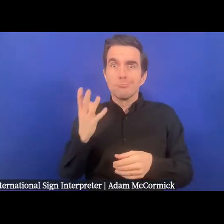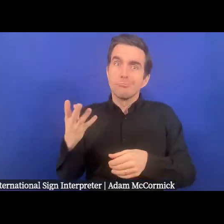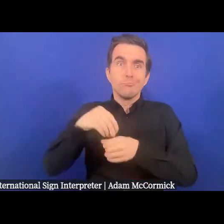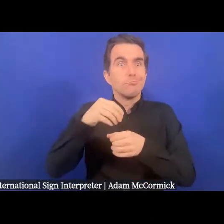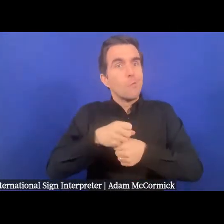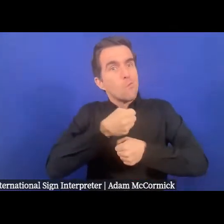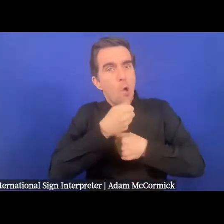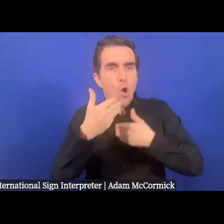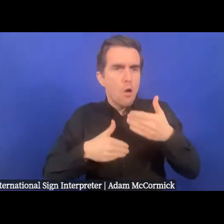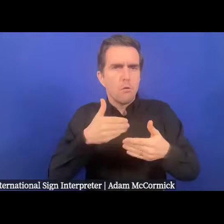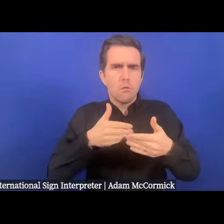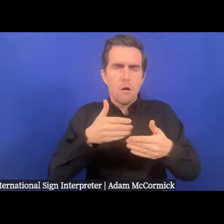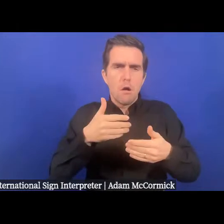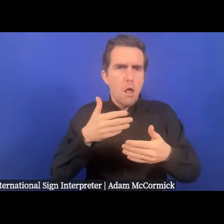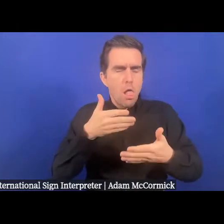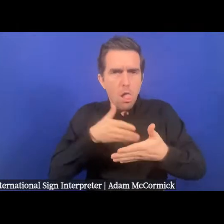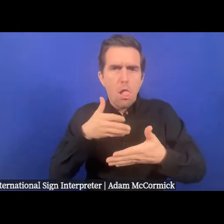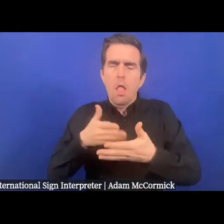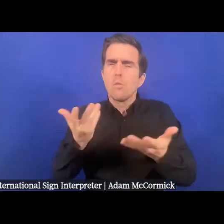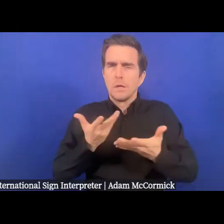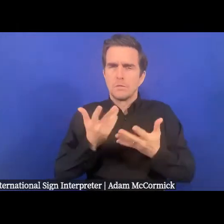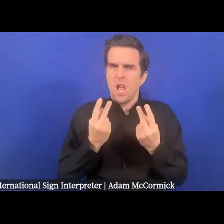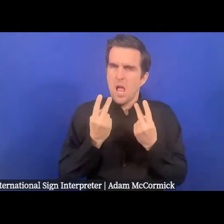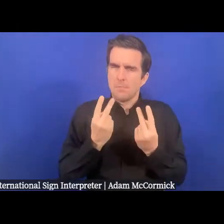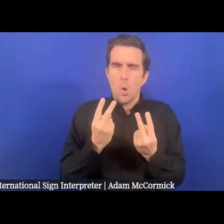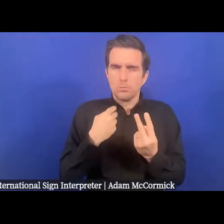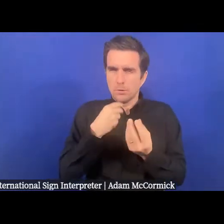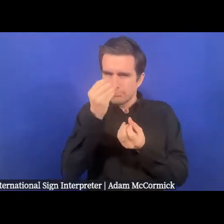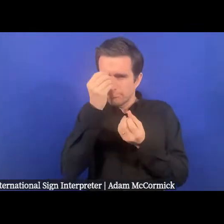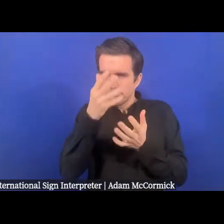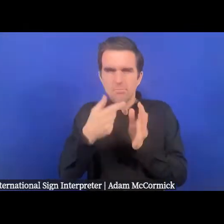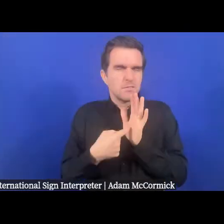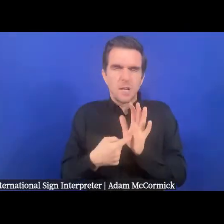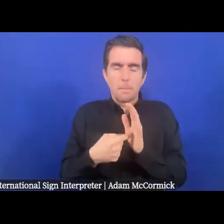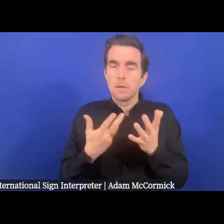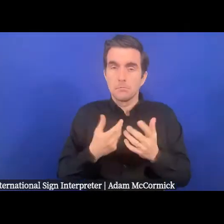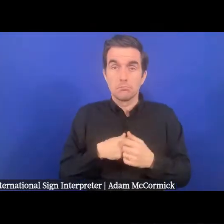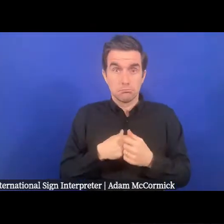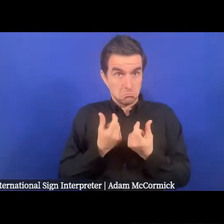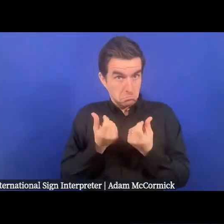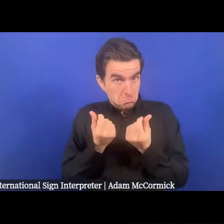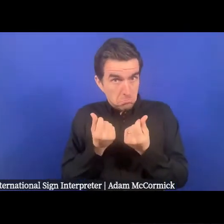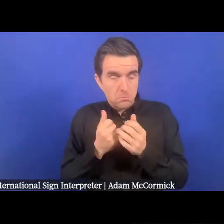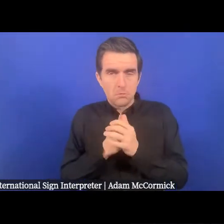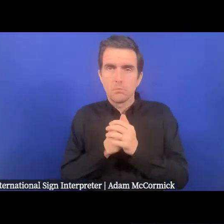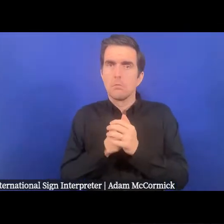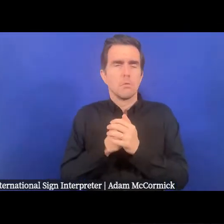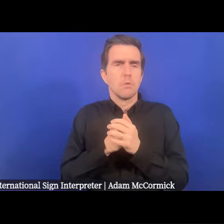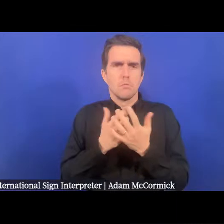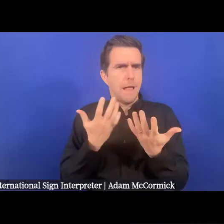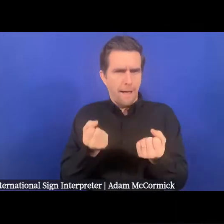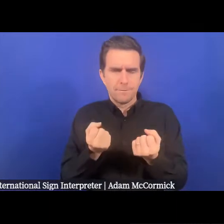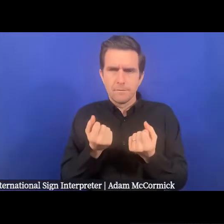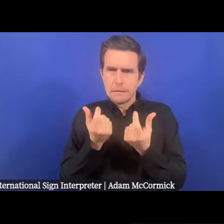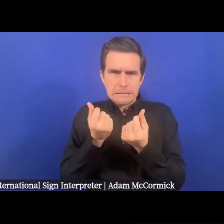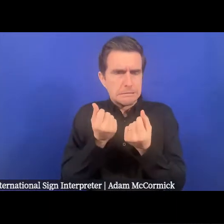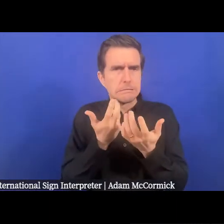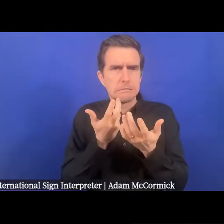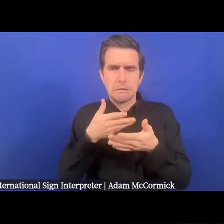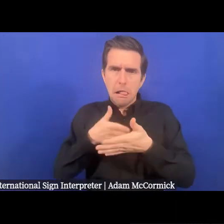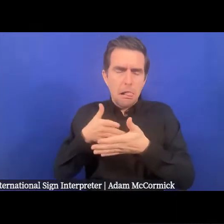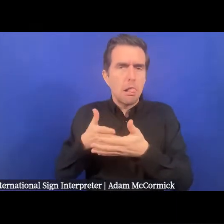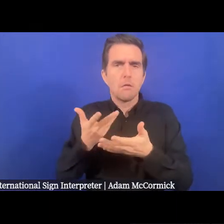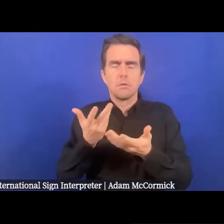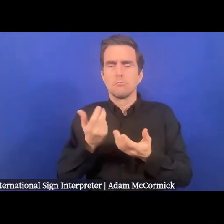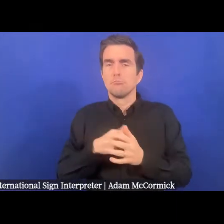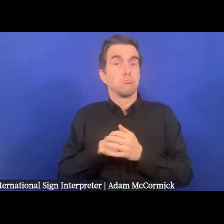women in these 3 areas and that it is mostly, those are the 3 things that are actually